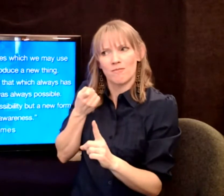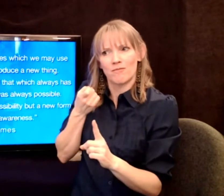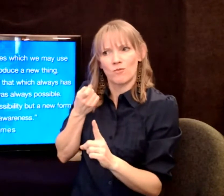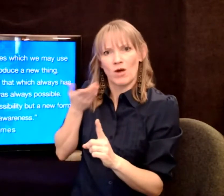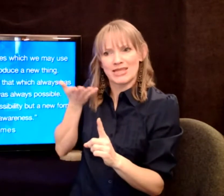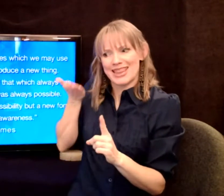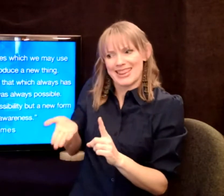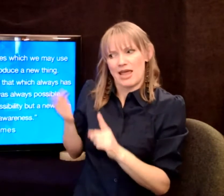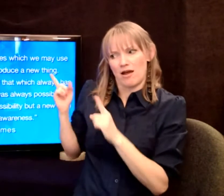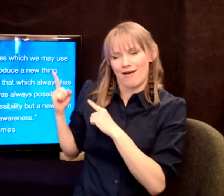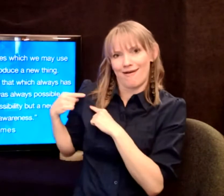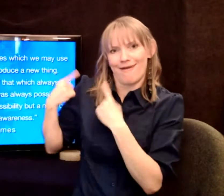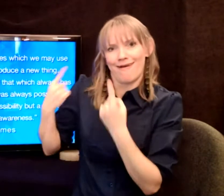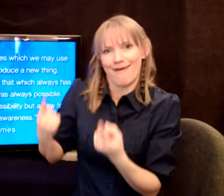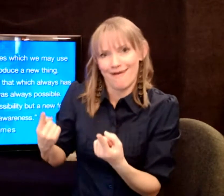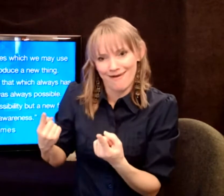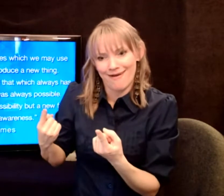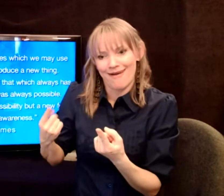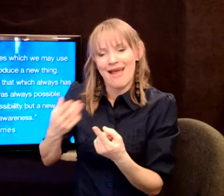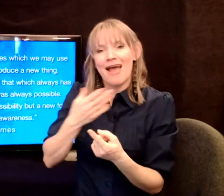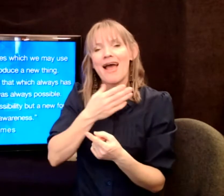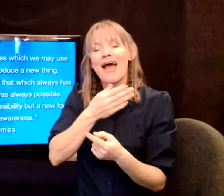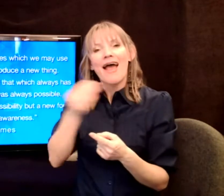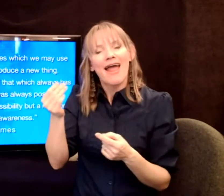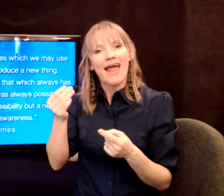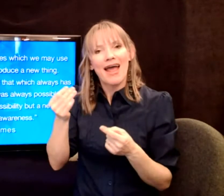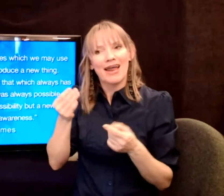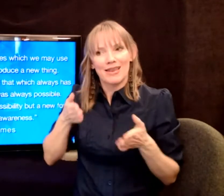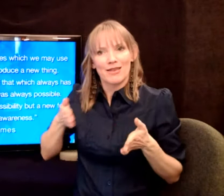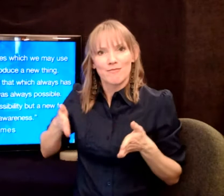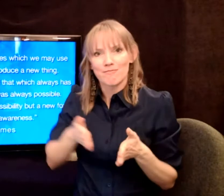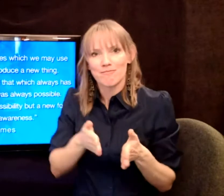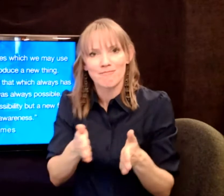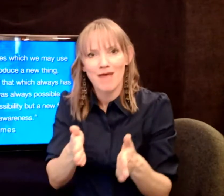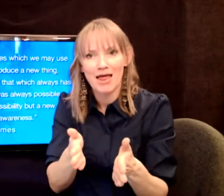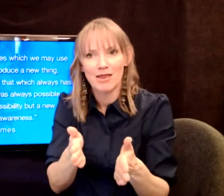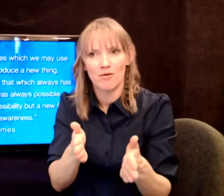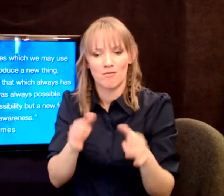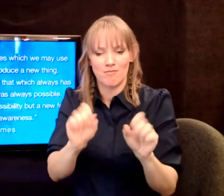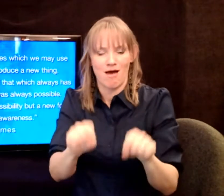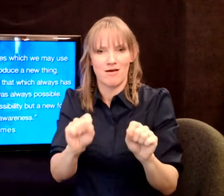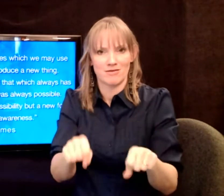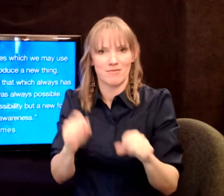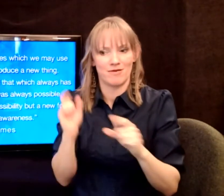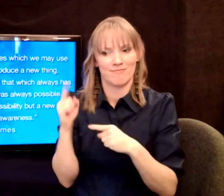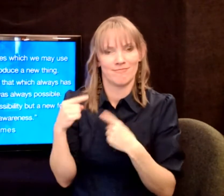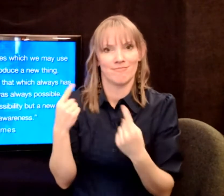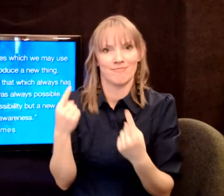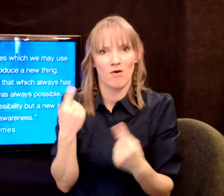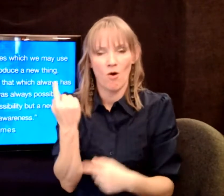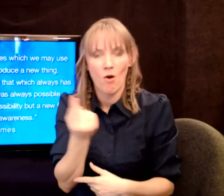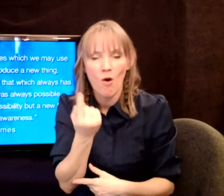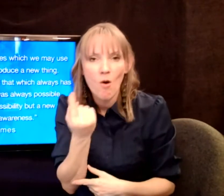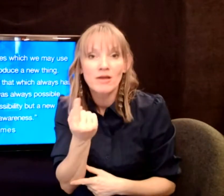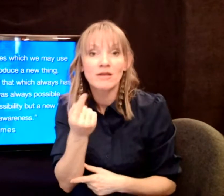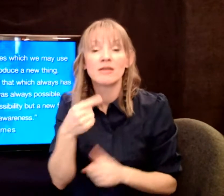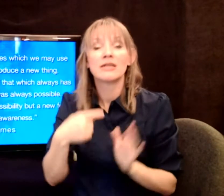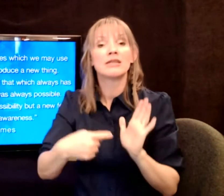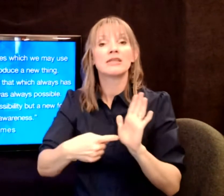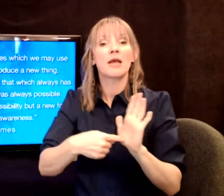been, and by method which was always possible. This demonstrates not